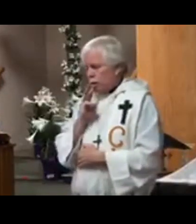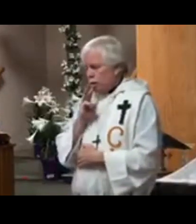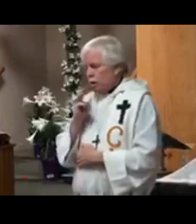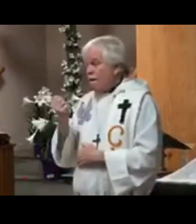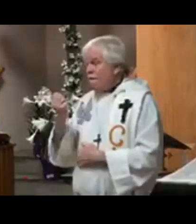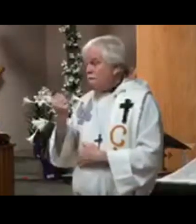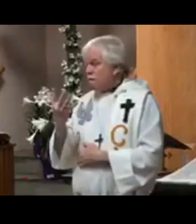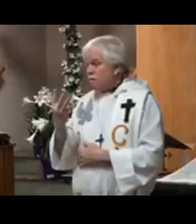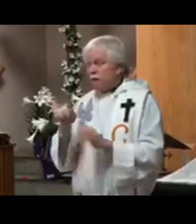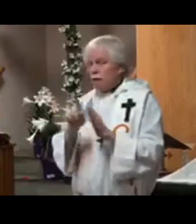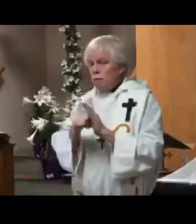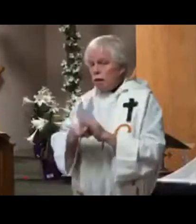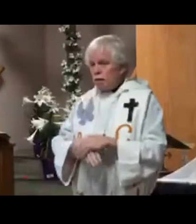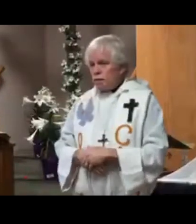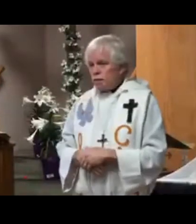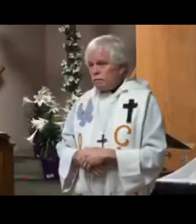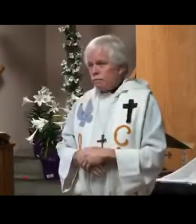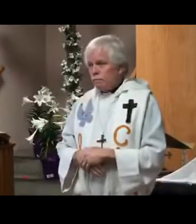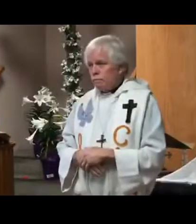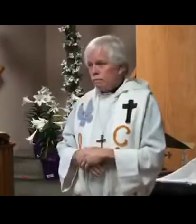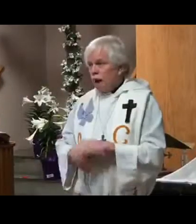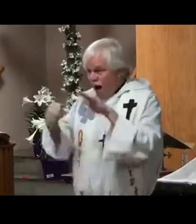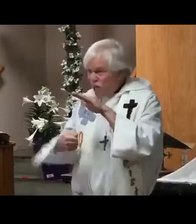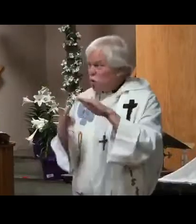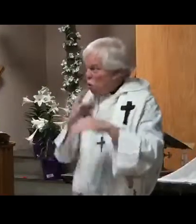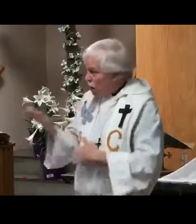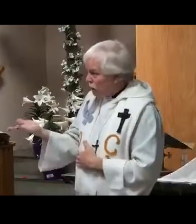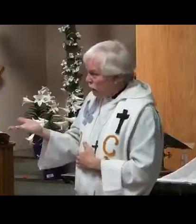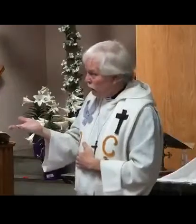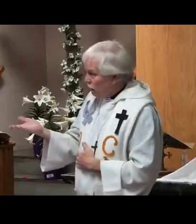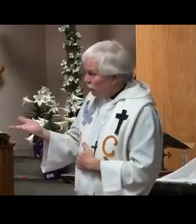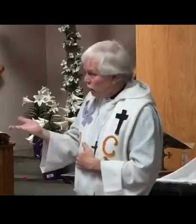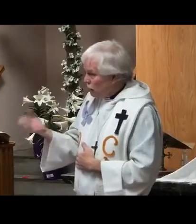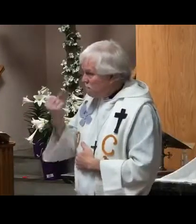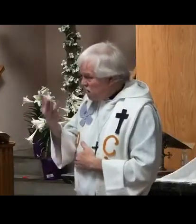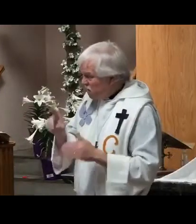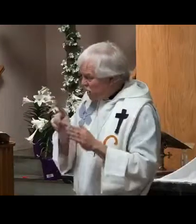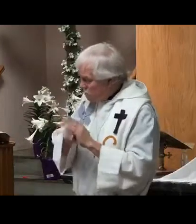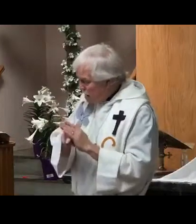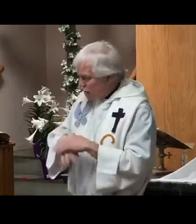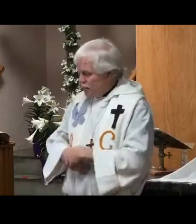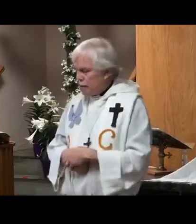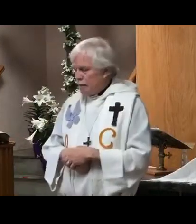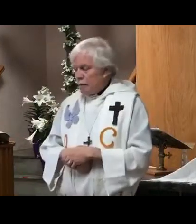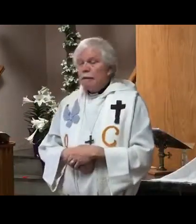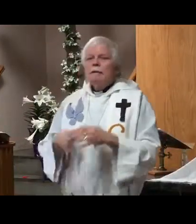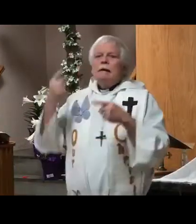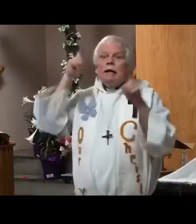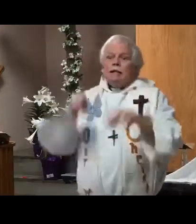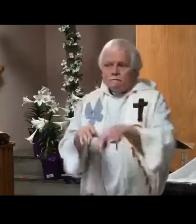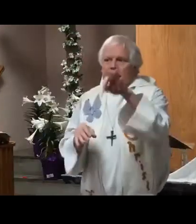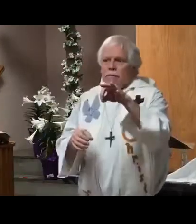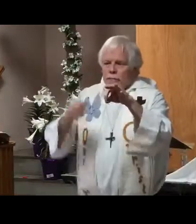water 15 minutes. Under the water, 15 minutes.